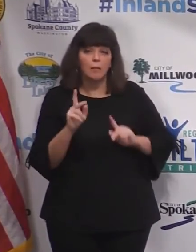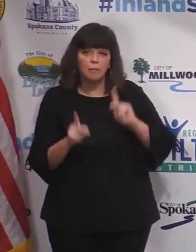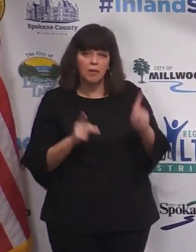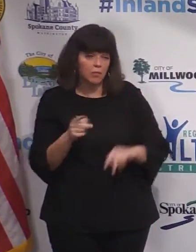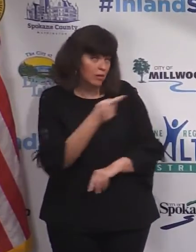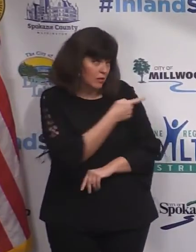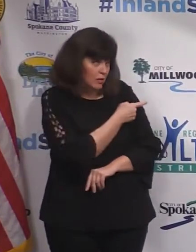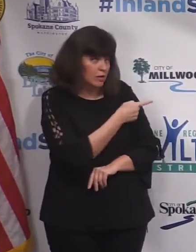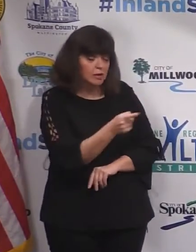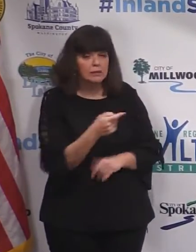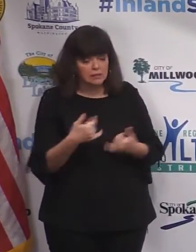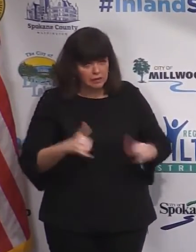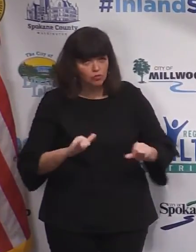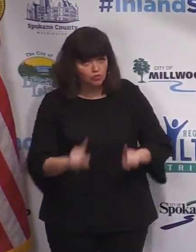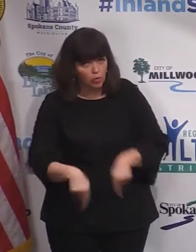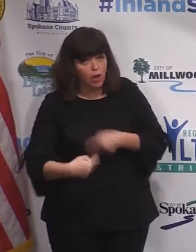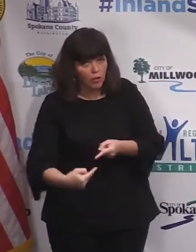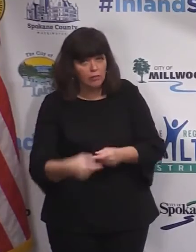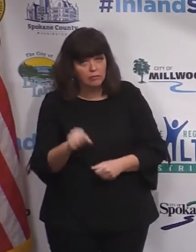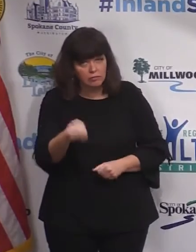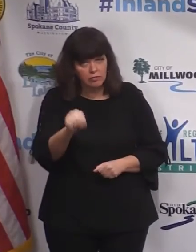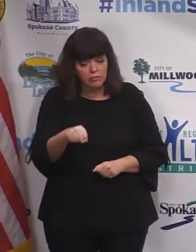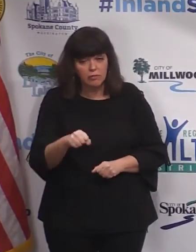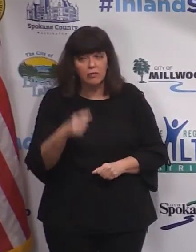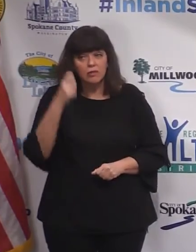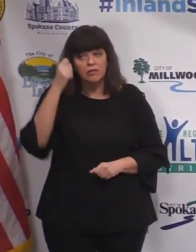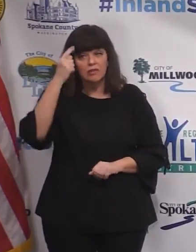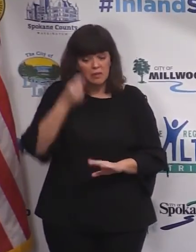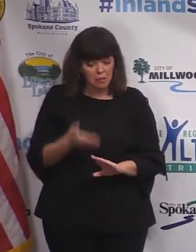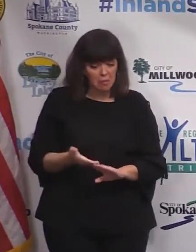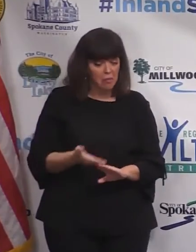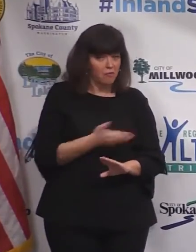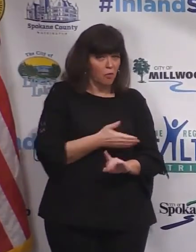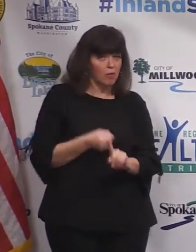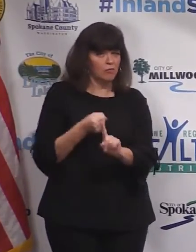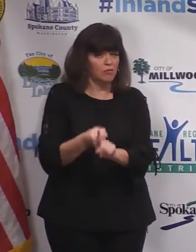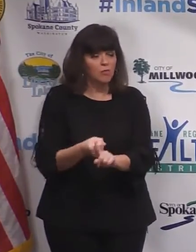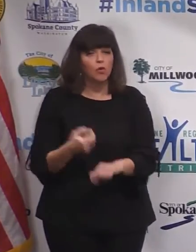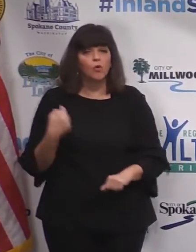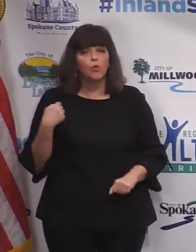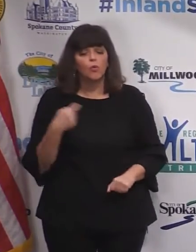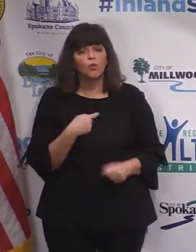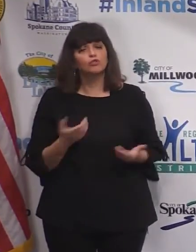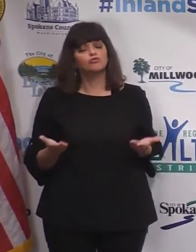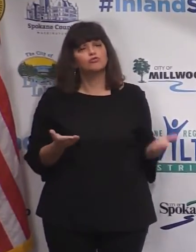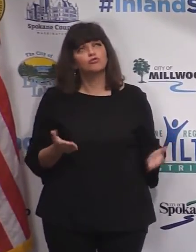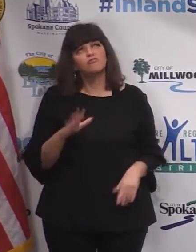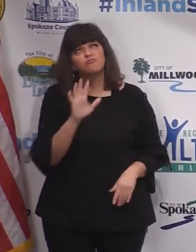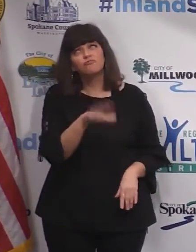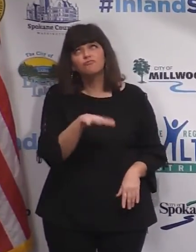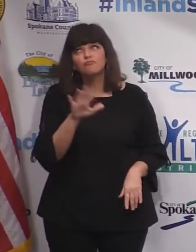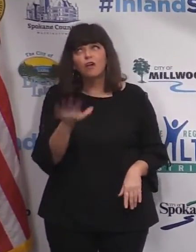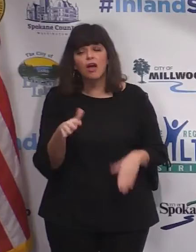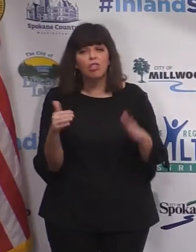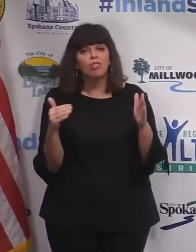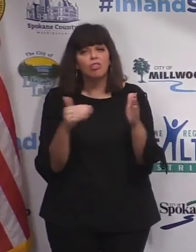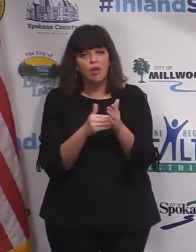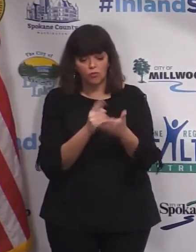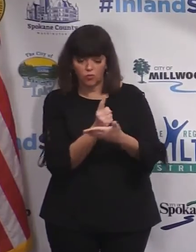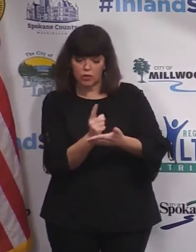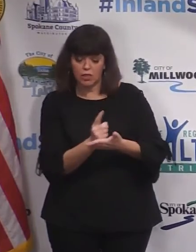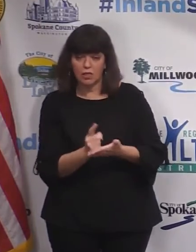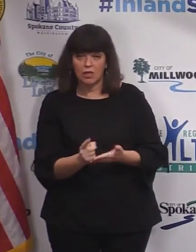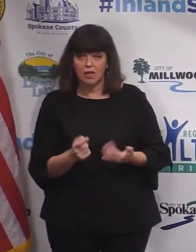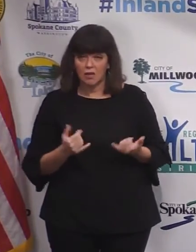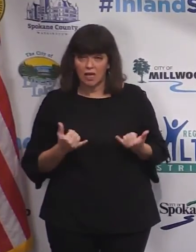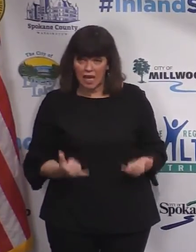And our data before this began, we know that we were serving an estimated 55,000 people a week. We know that we're likely still serving